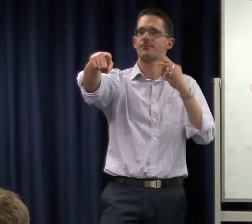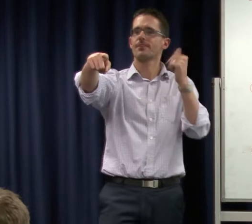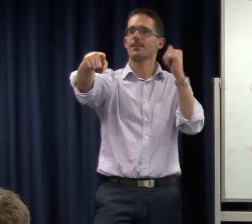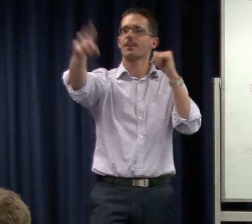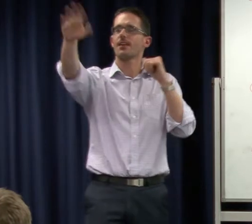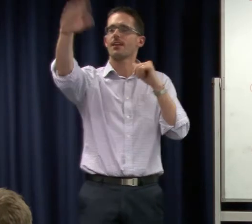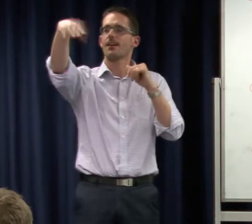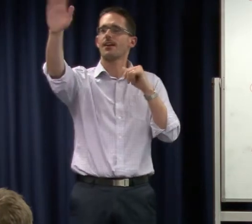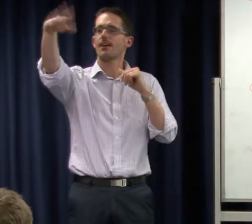Melissa,